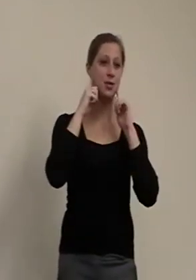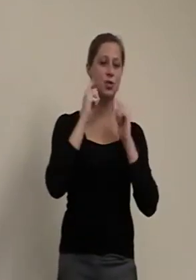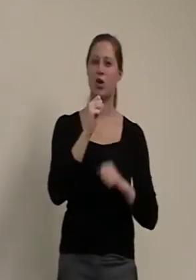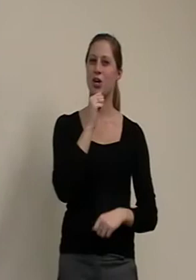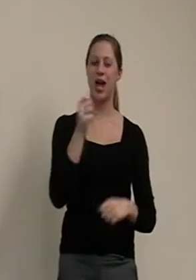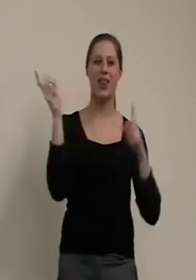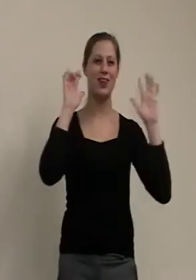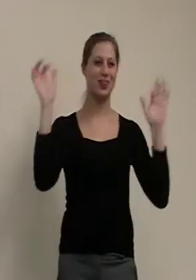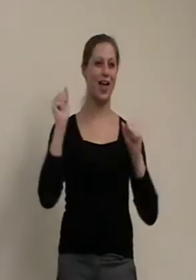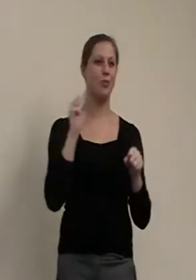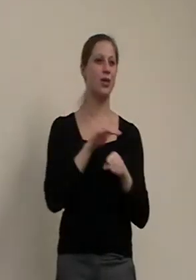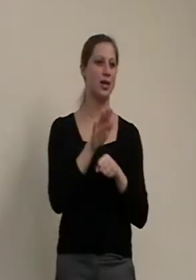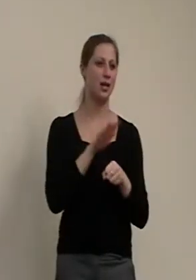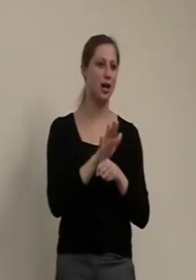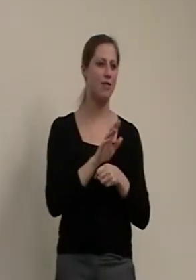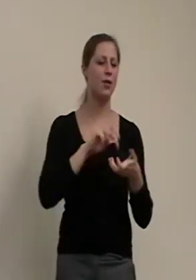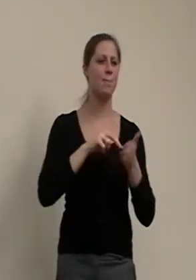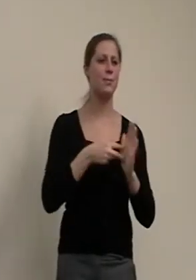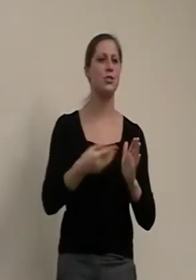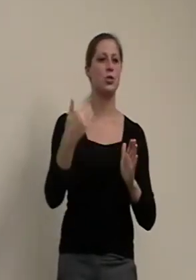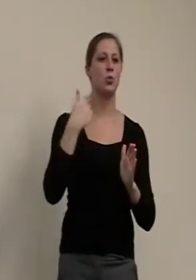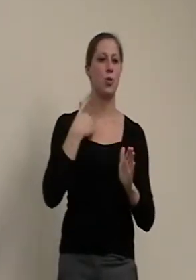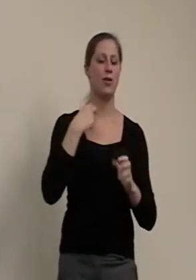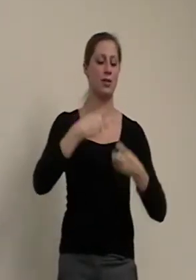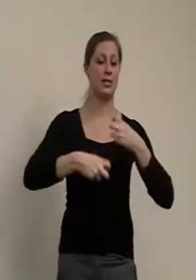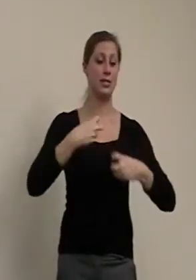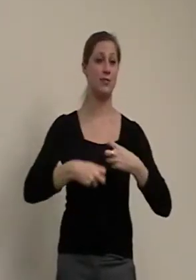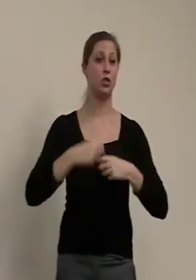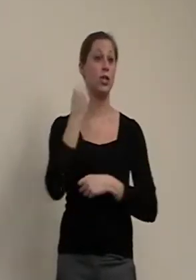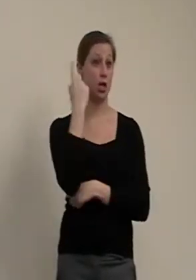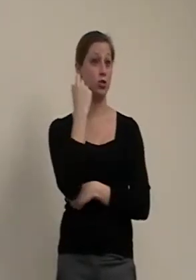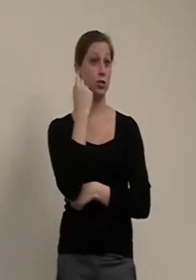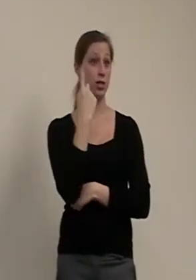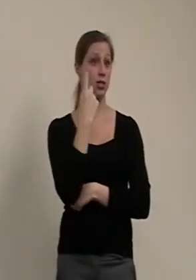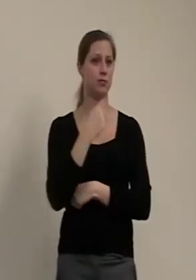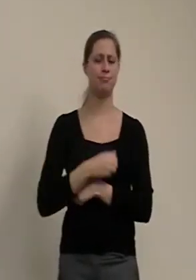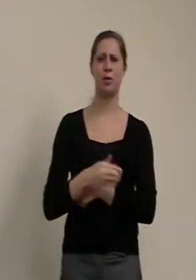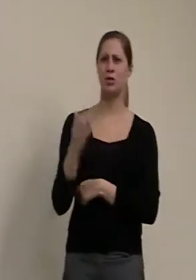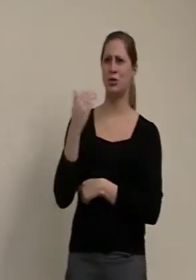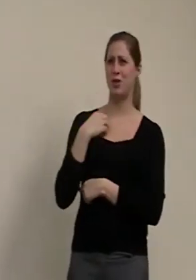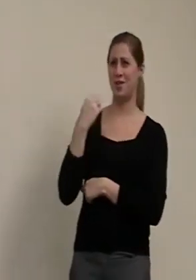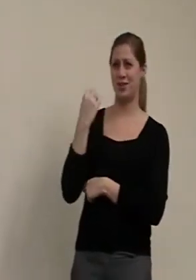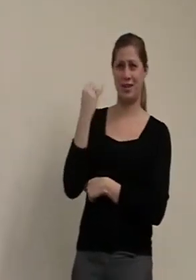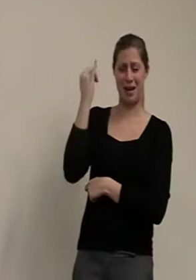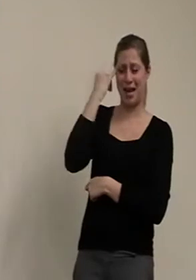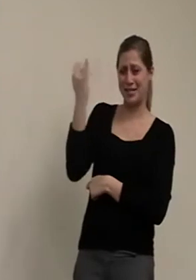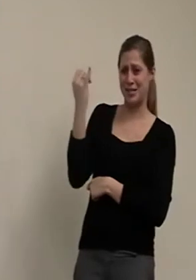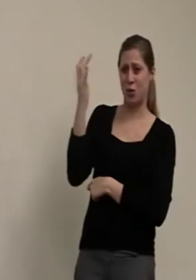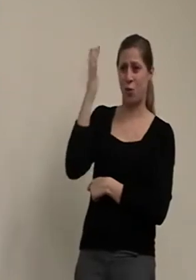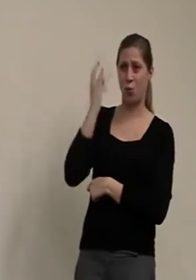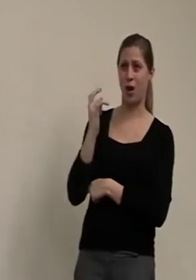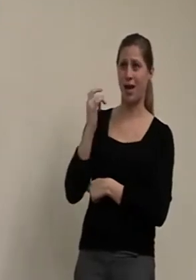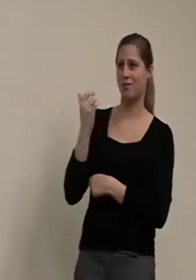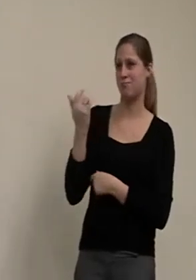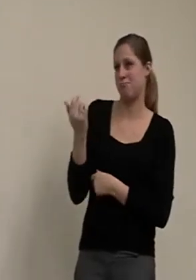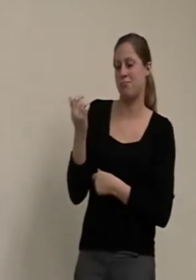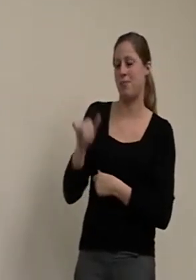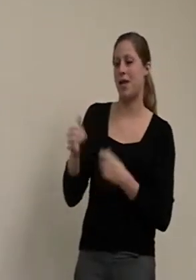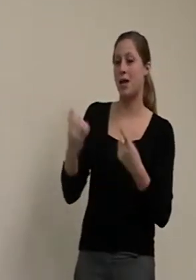have difficulty understanding. Do you have any idea what might have caused it? It's very difficult to